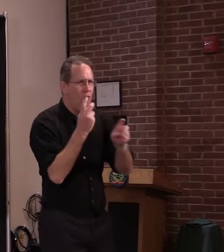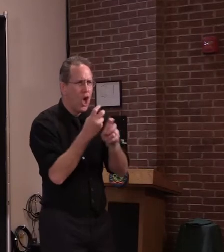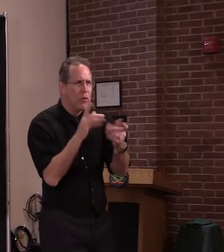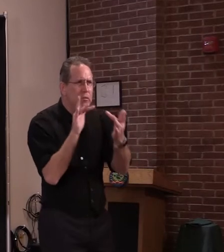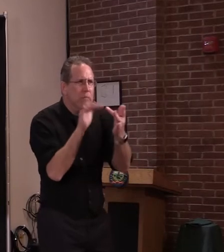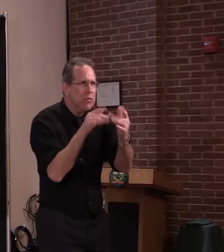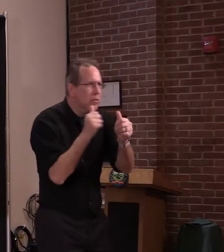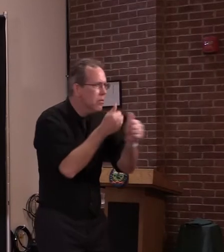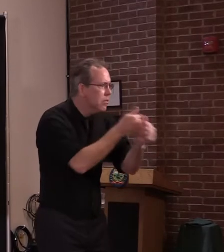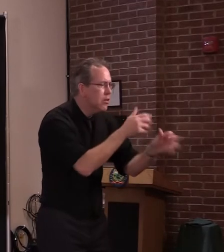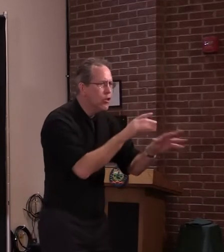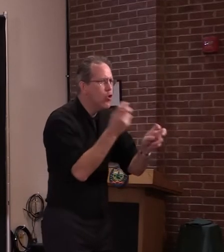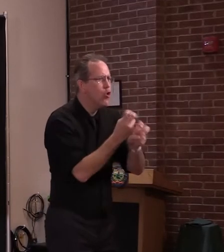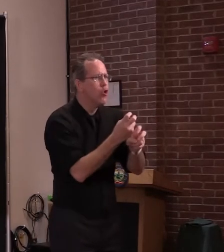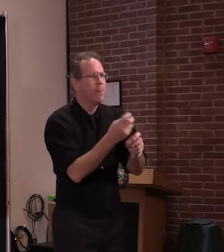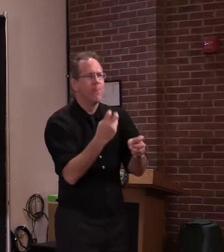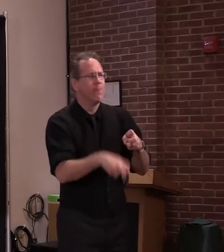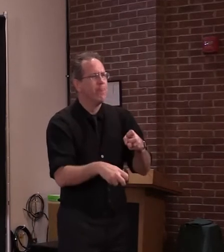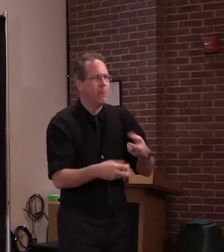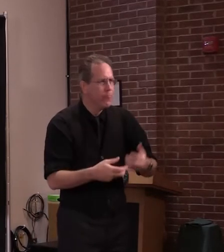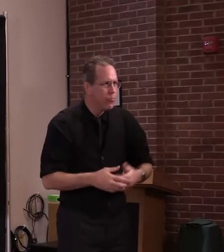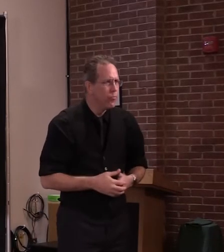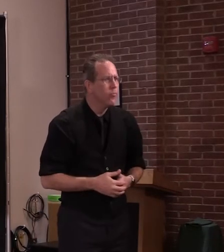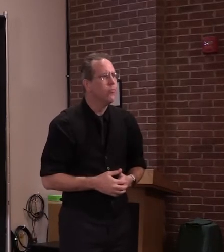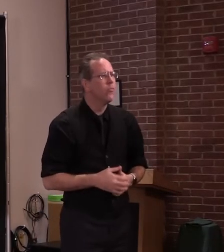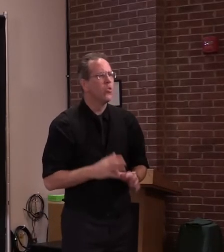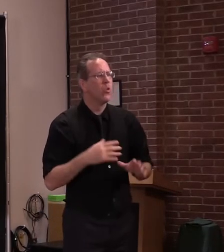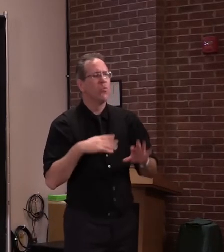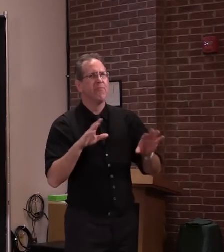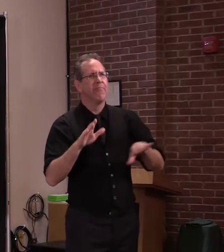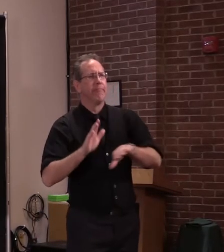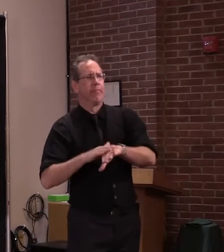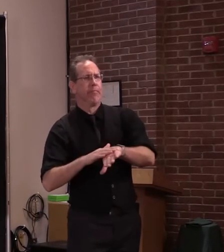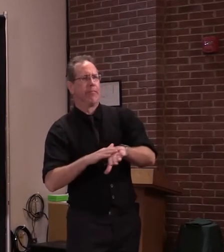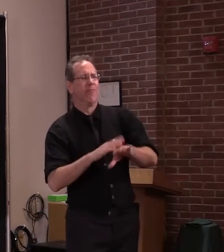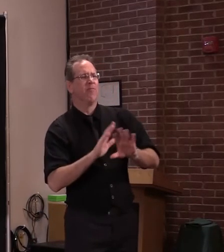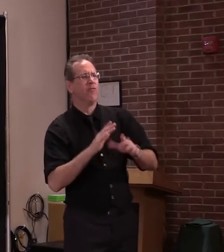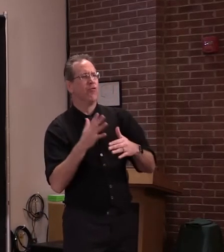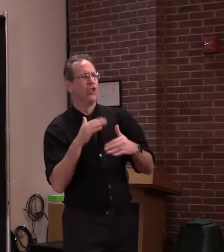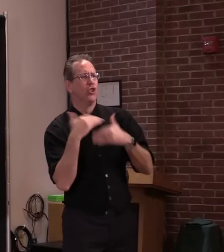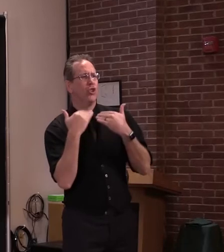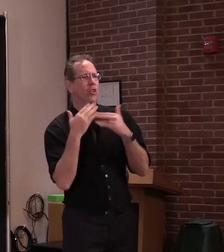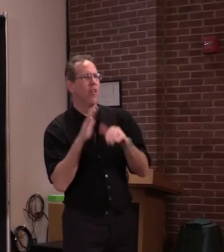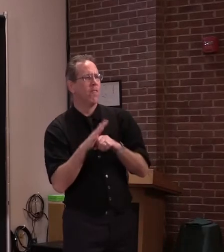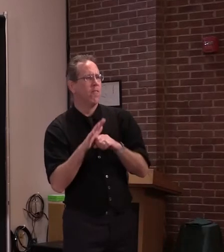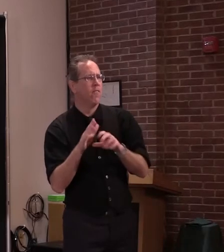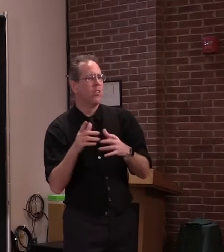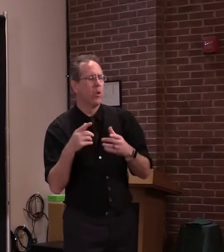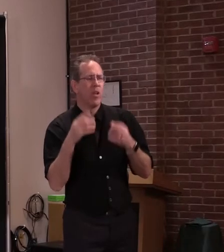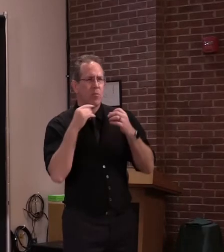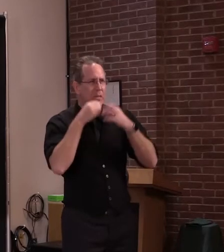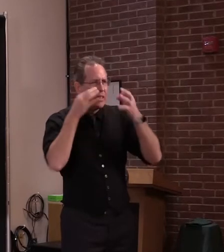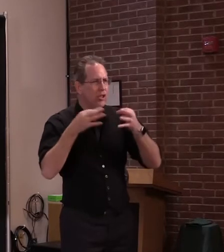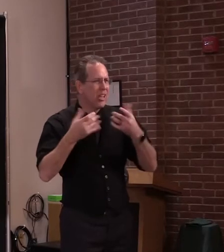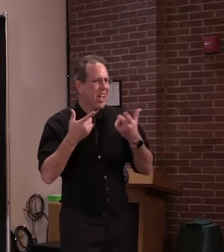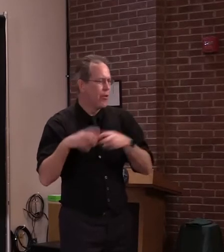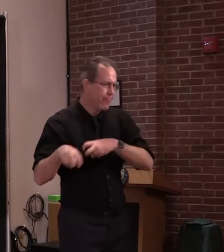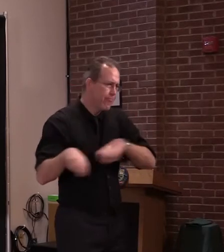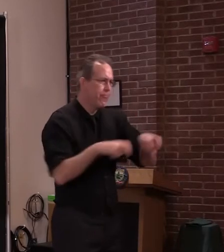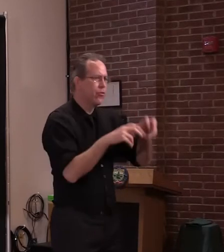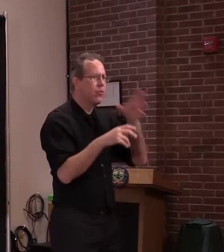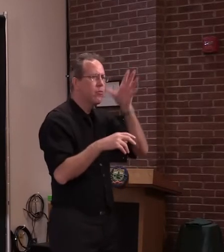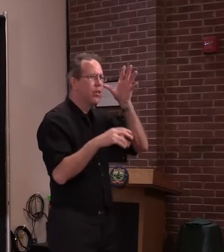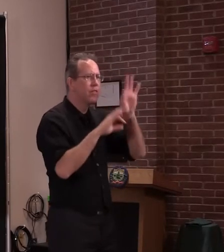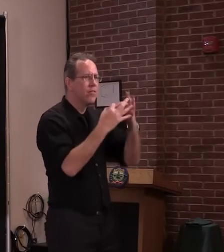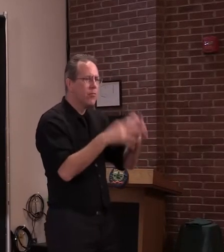that we had from our standpoint. And there was also this recommendation to stop